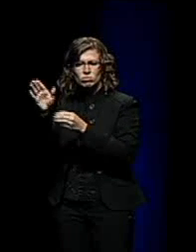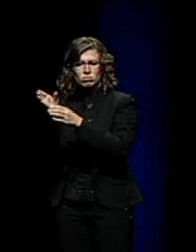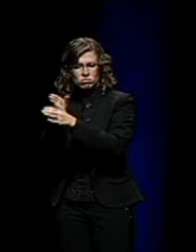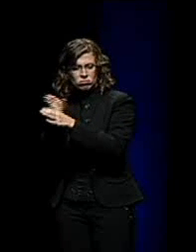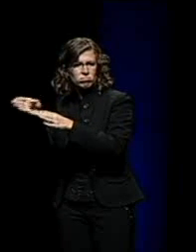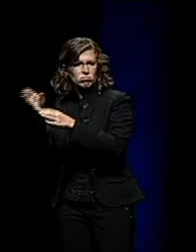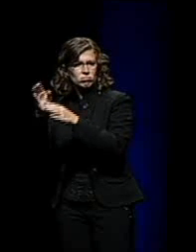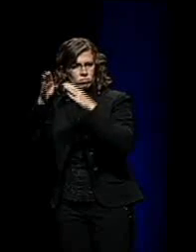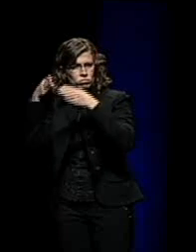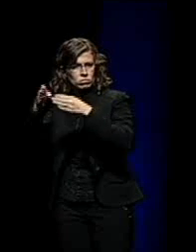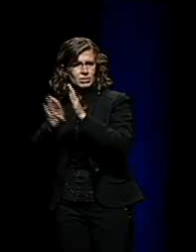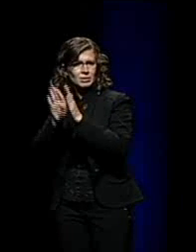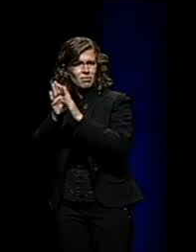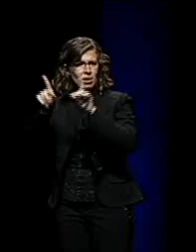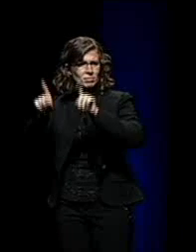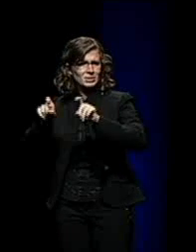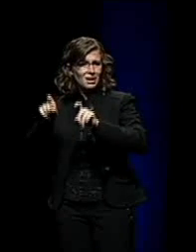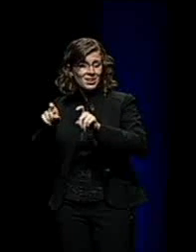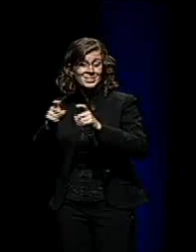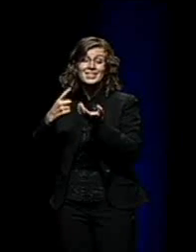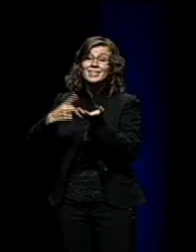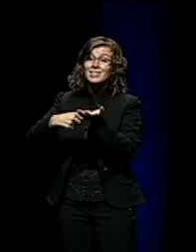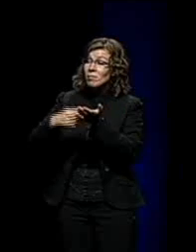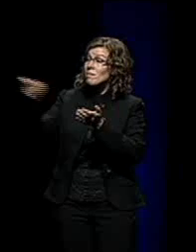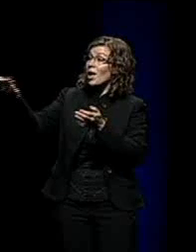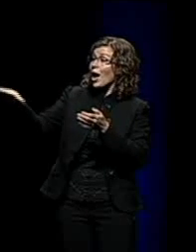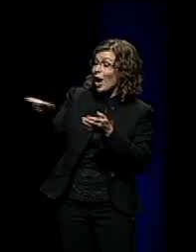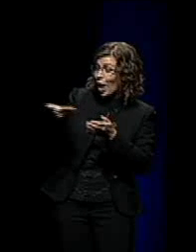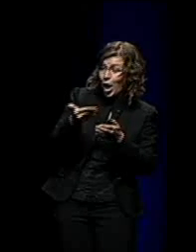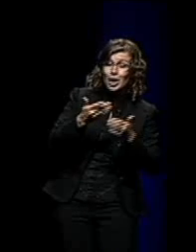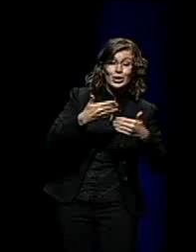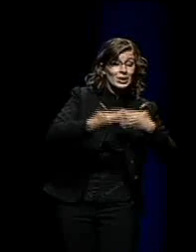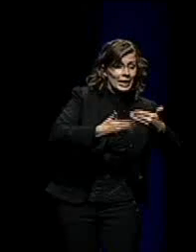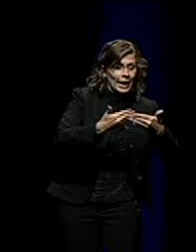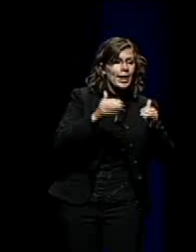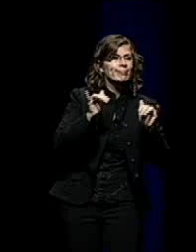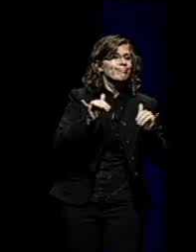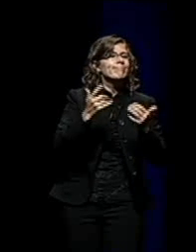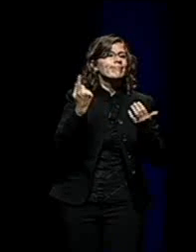the Caveat Group is the best fit for this initiative.